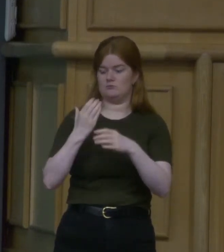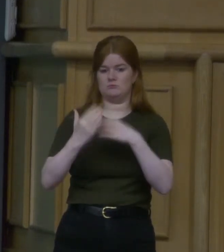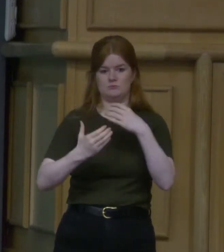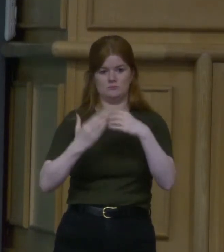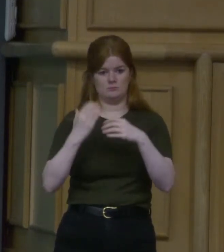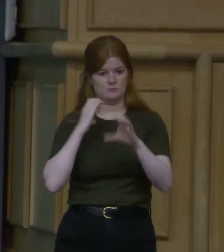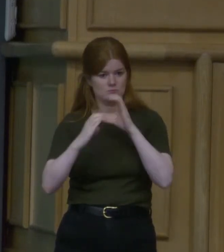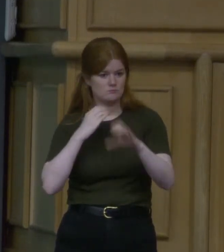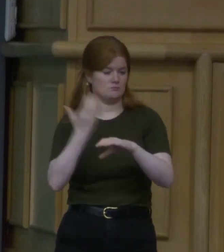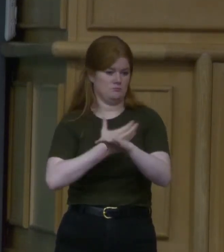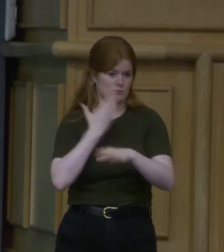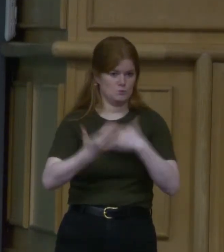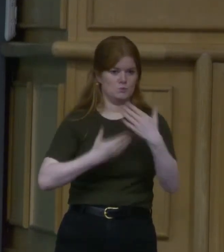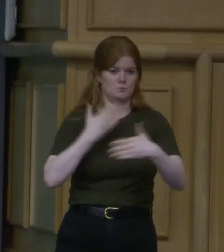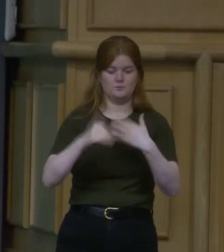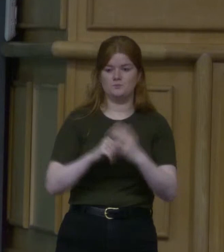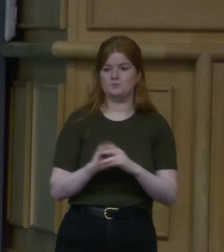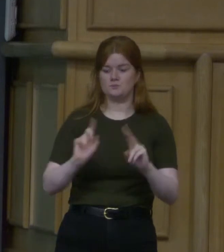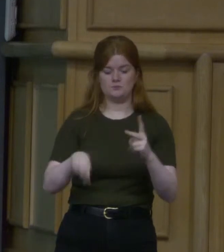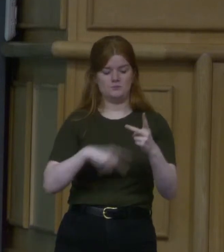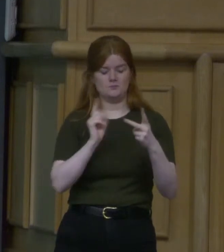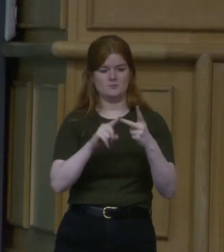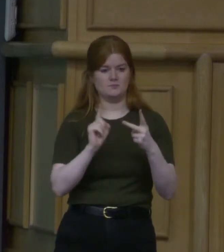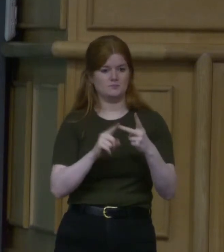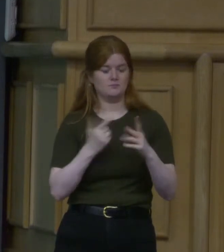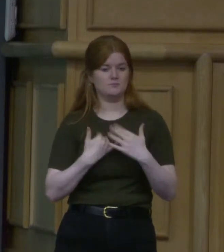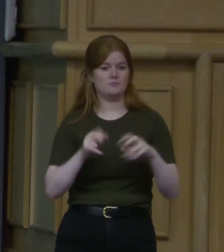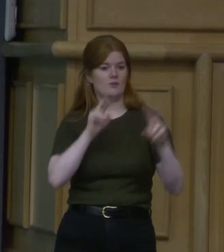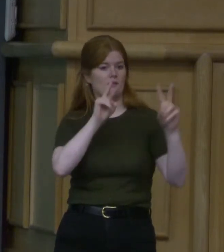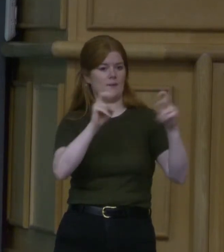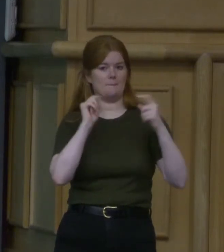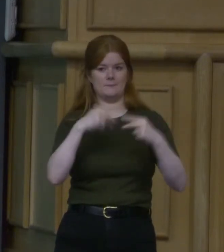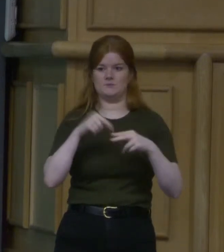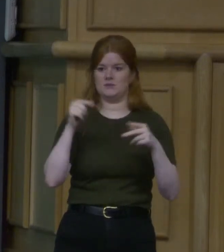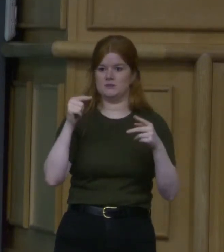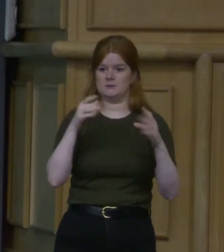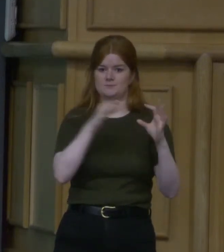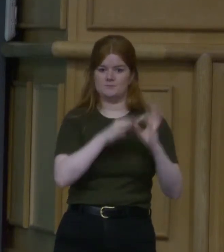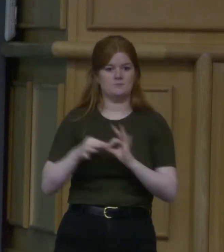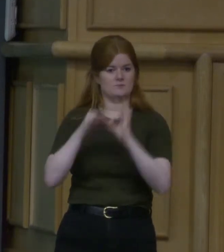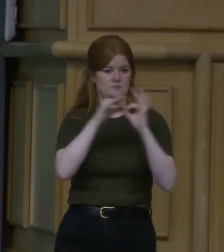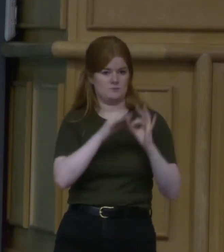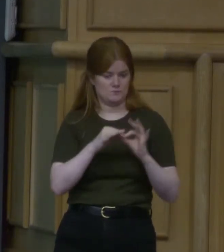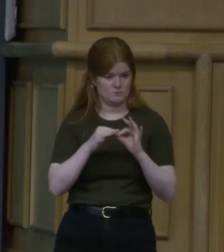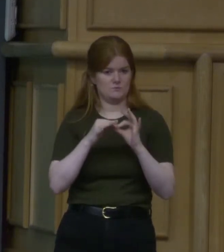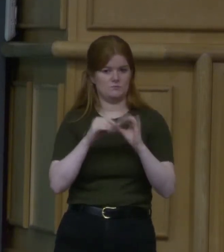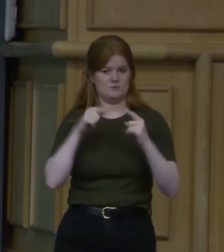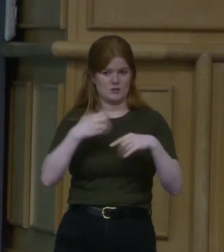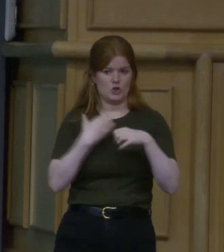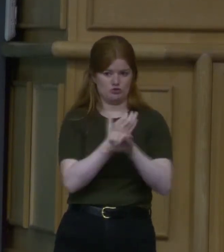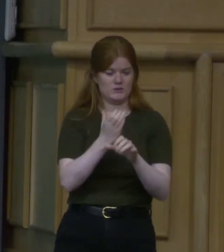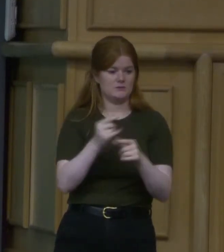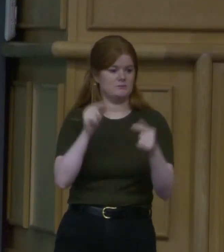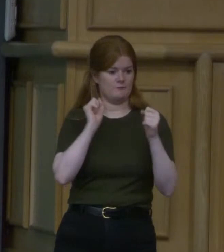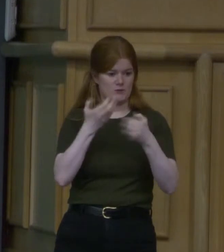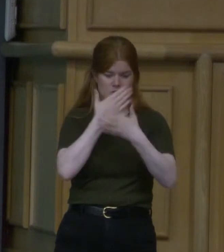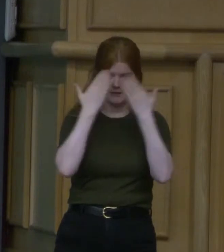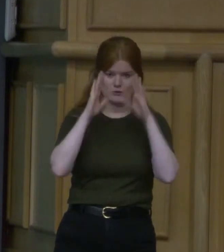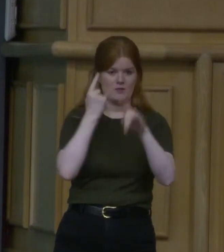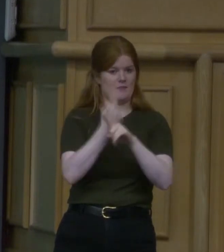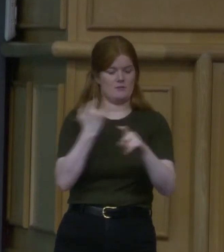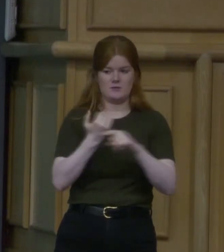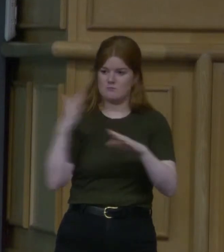debate going. Second, the theme of the interconnected nature of this country has come through in